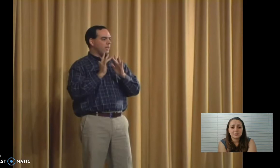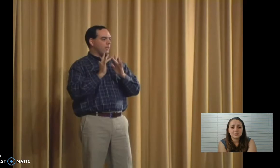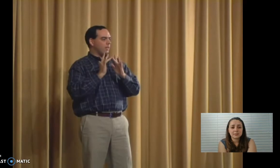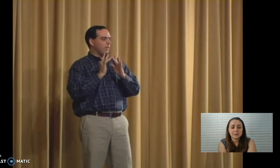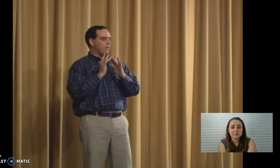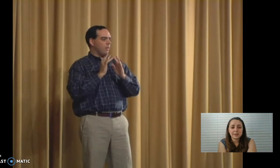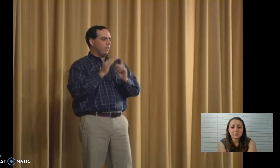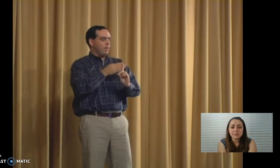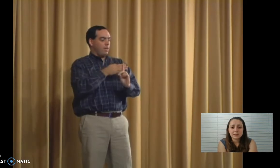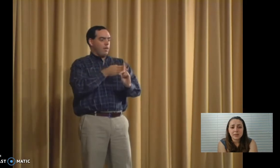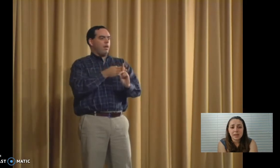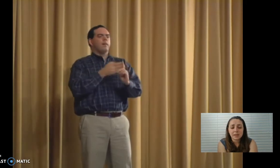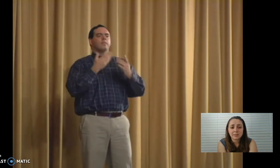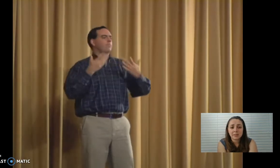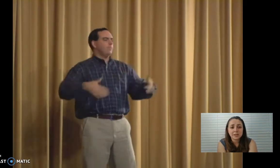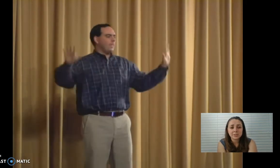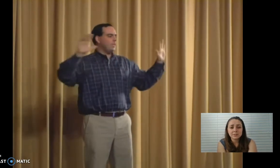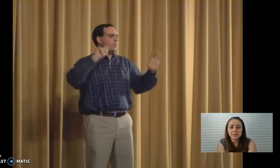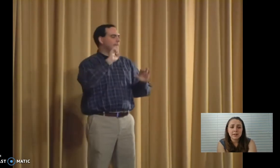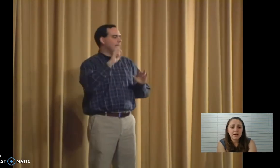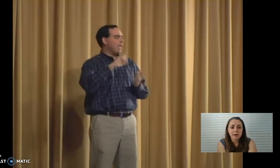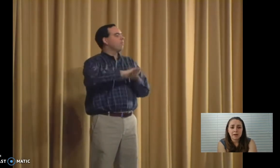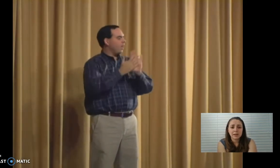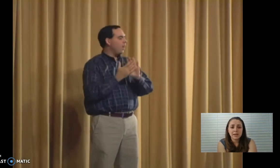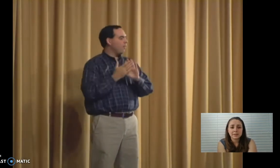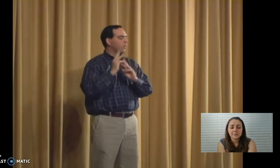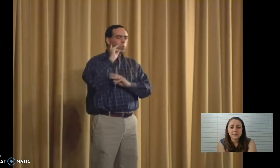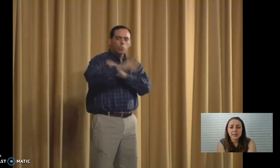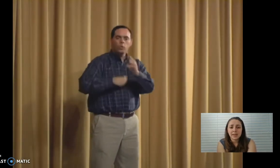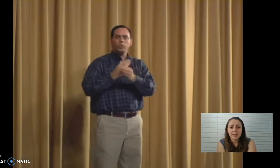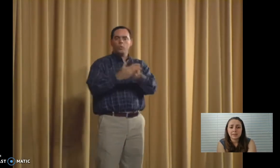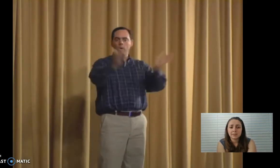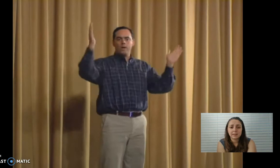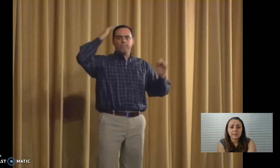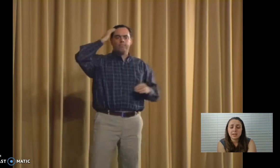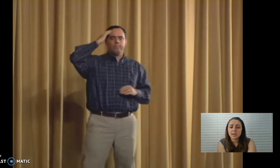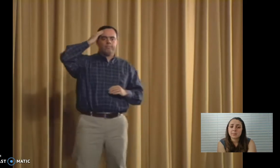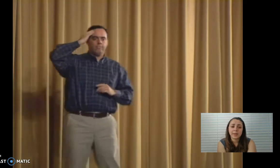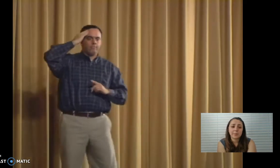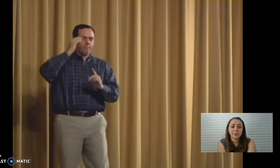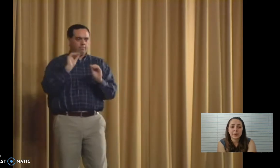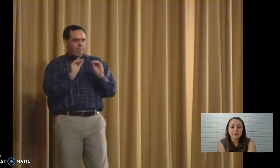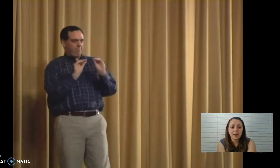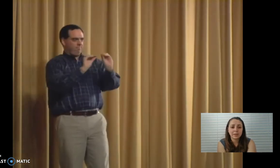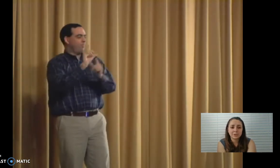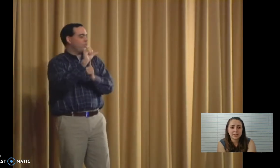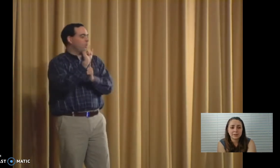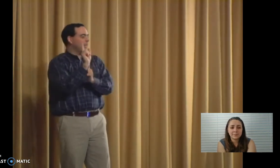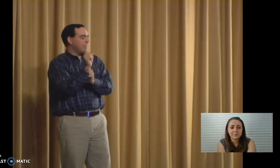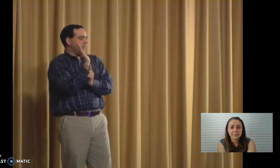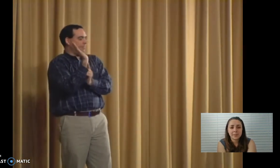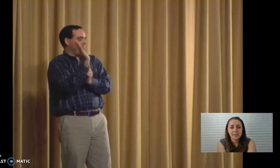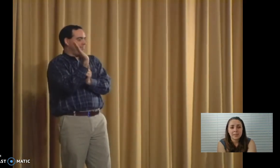about the videos and the lectures online. And suddenly, it became worldwide knowledge,